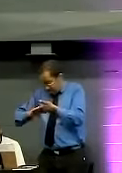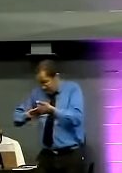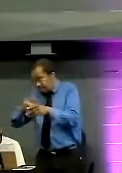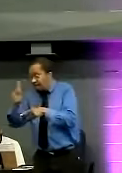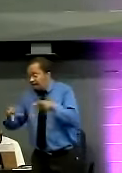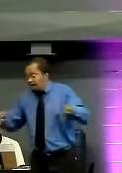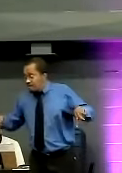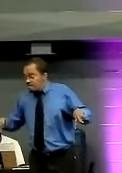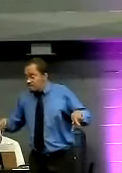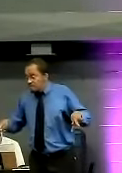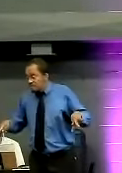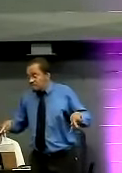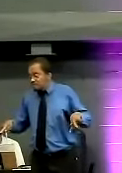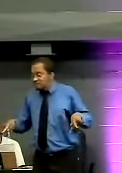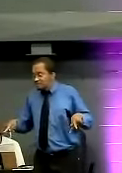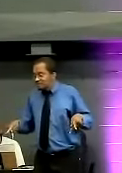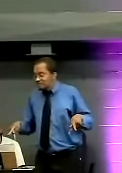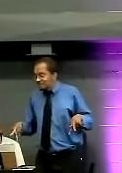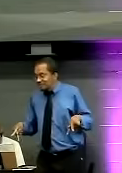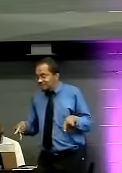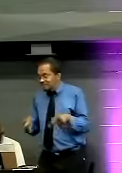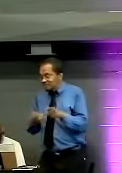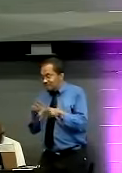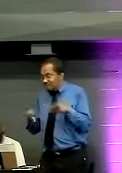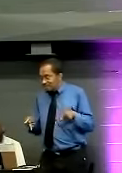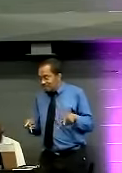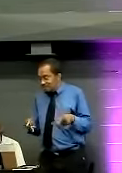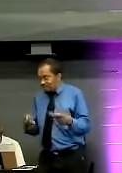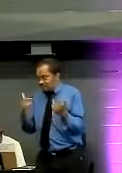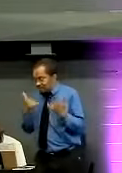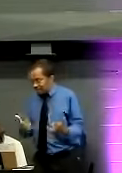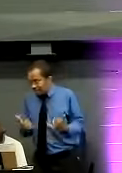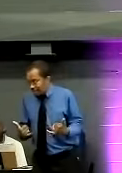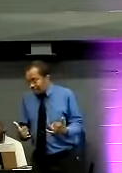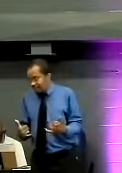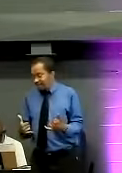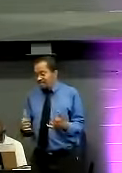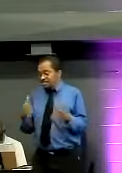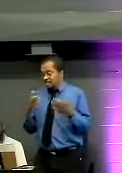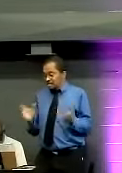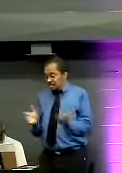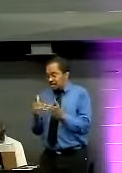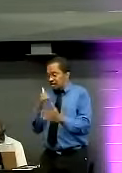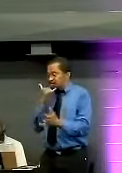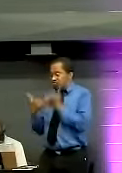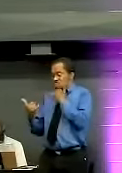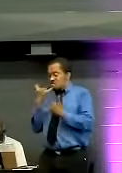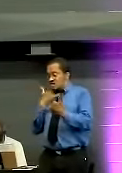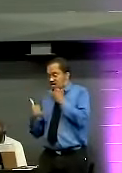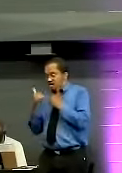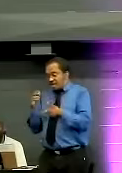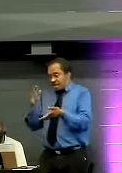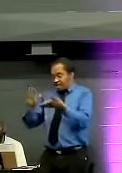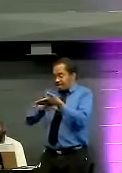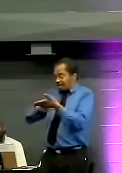are current contributors. He was forgiven, not only was he forgiven the people who got him on the cross, but he was forgiven those who were nailing his